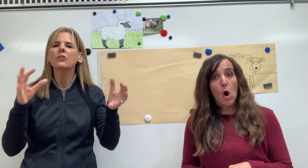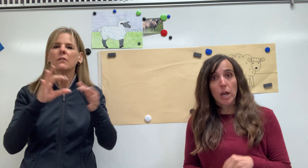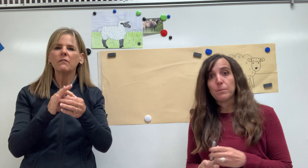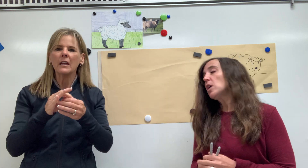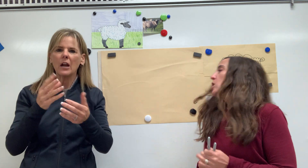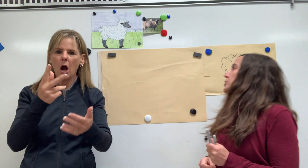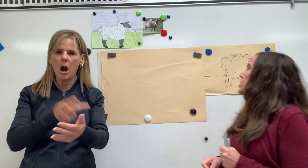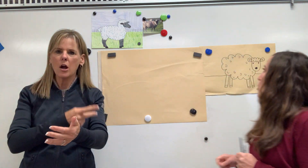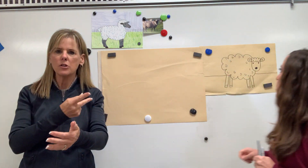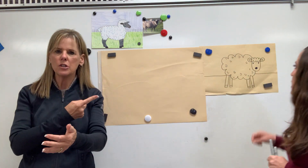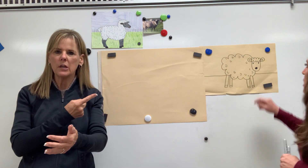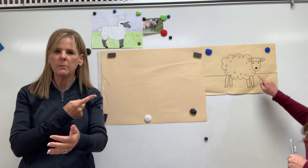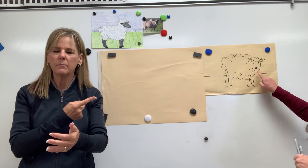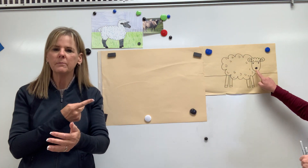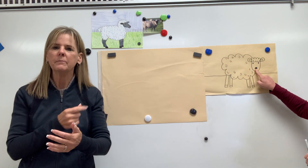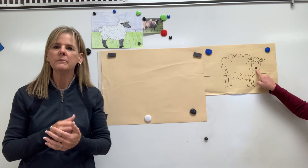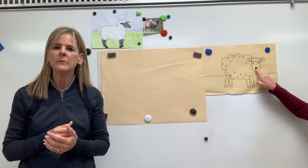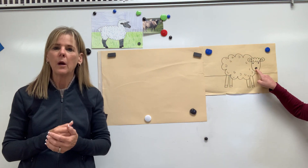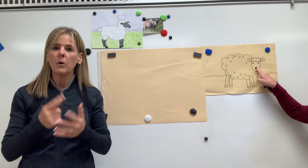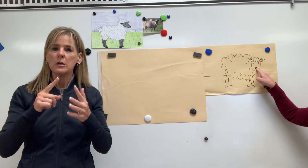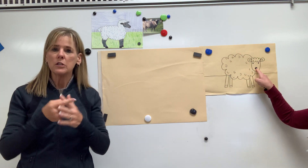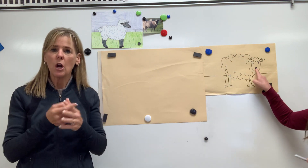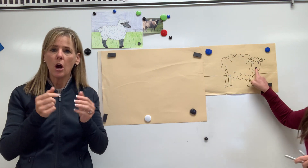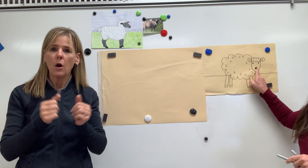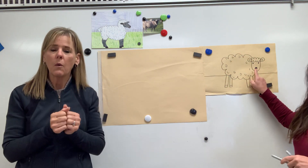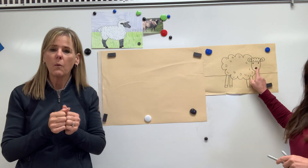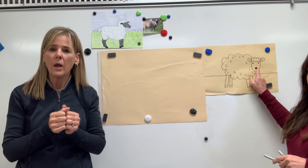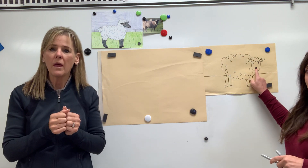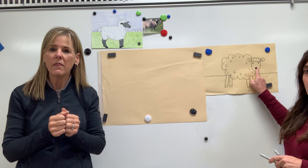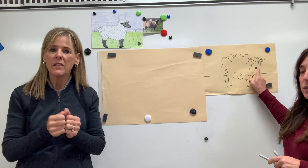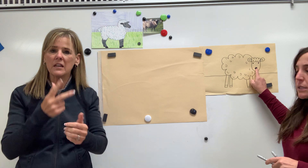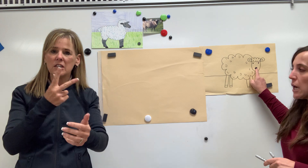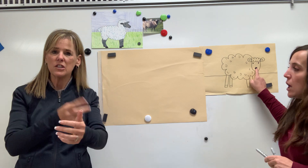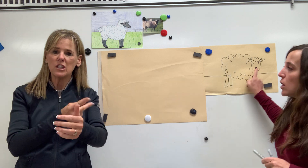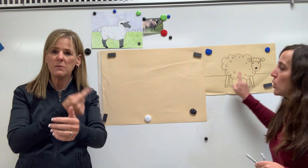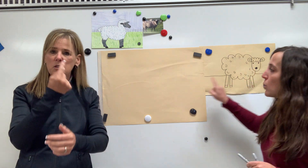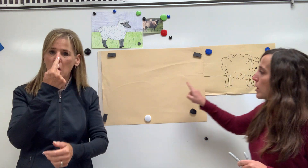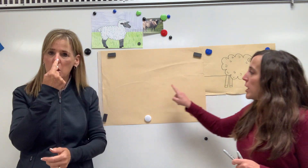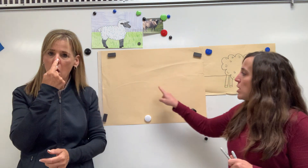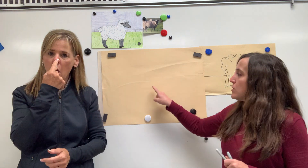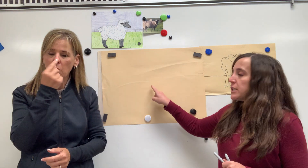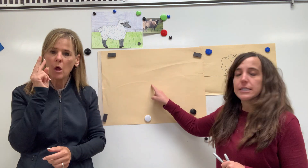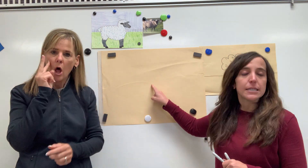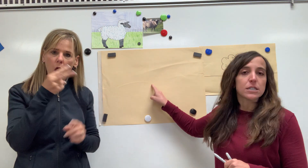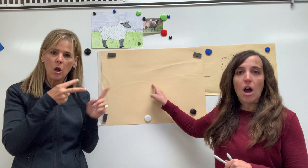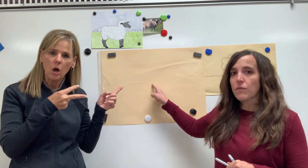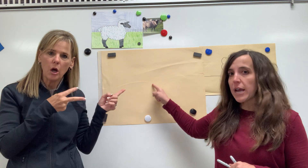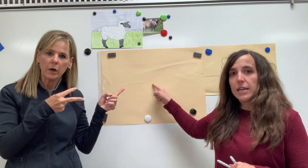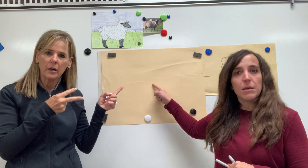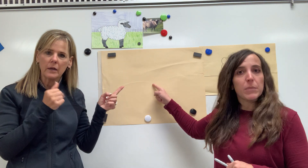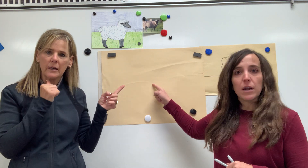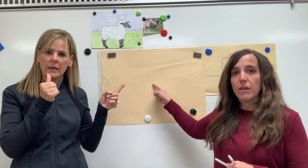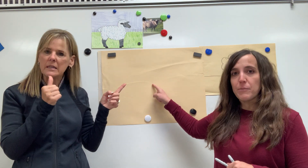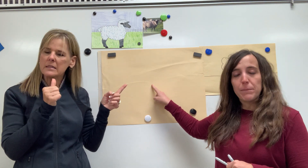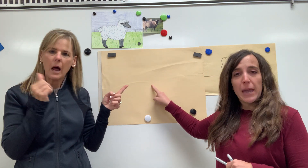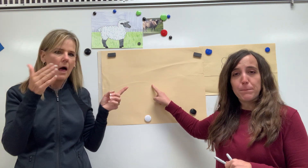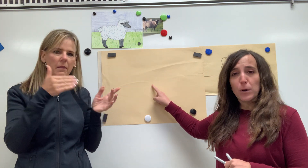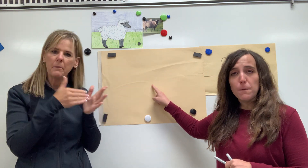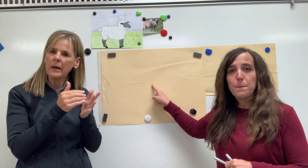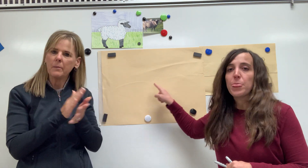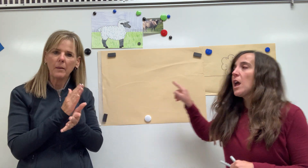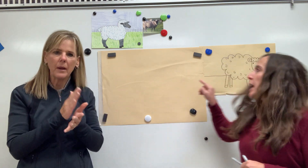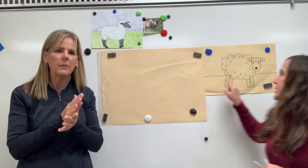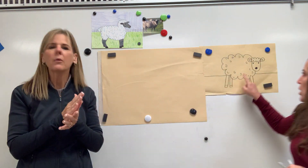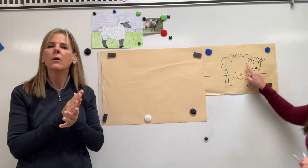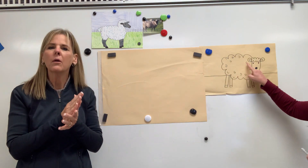sheep on. So we are going to start with our sheep's nose. Look where my nose is. It's not right in the middle of my